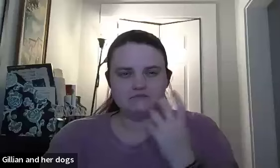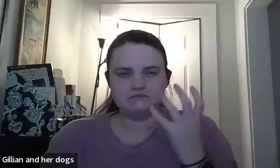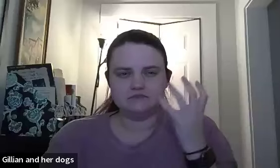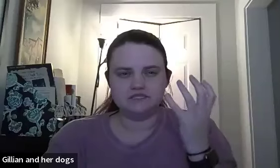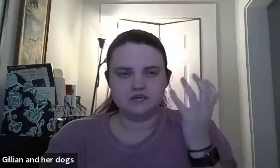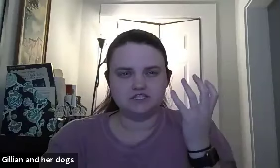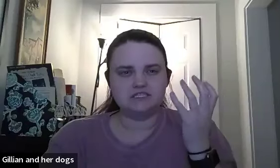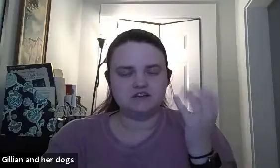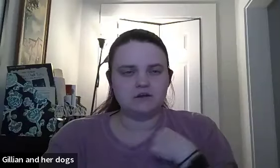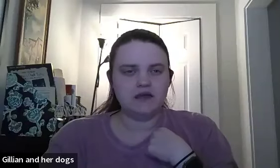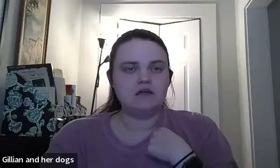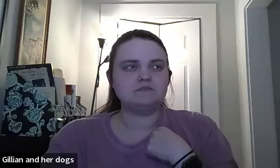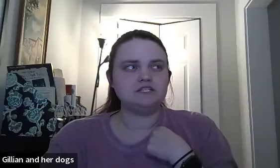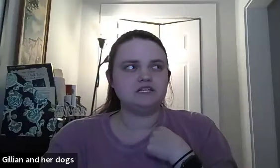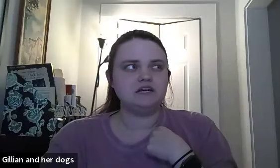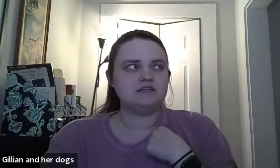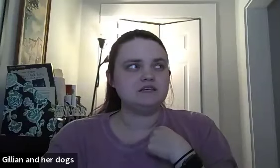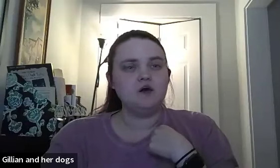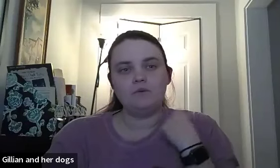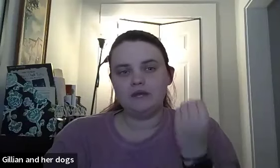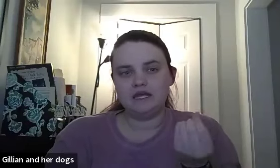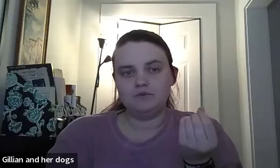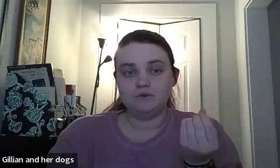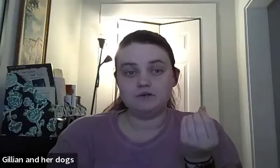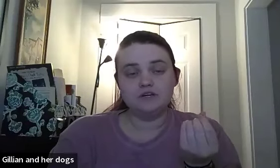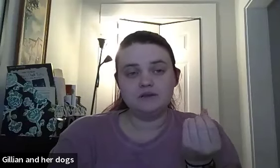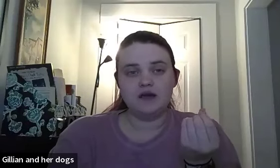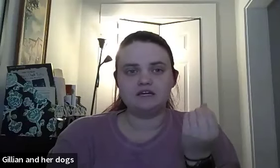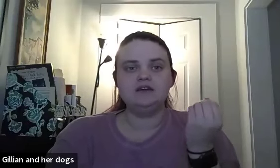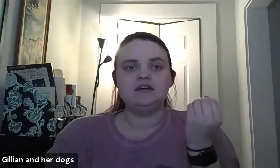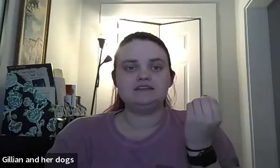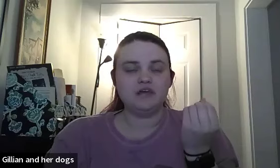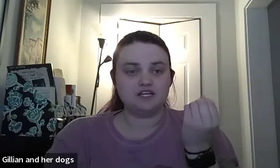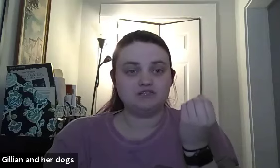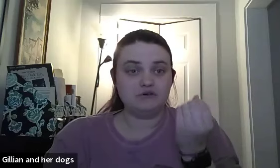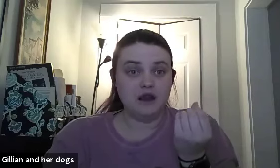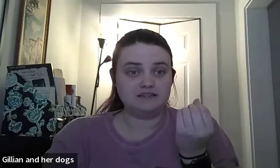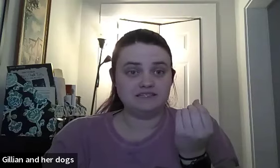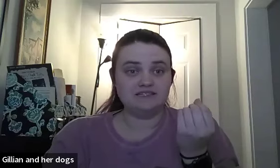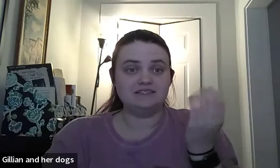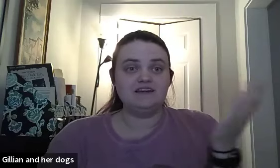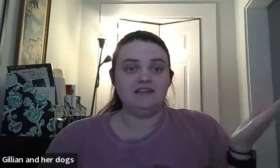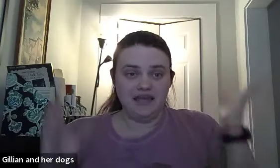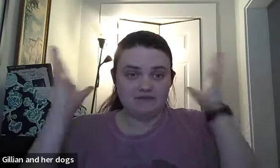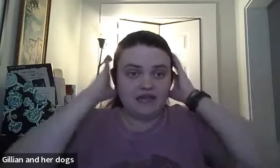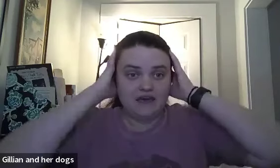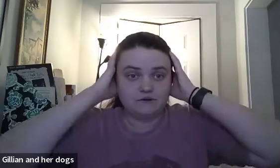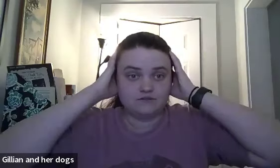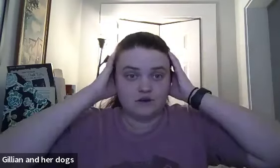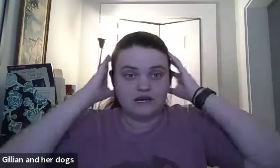like discussion to talk about, especially because when we were learning about it, is we actually practiced like having headphones on